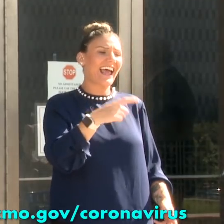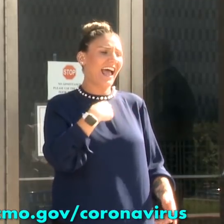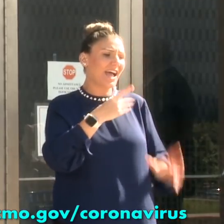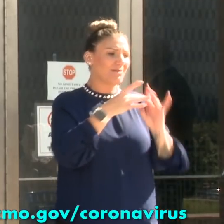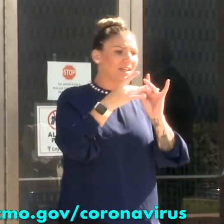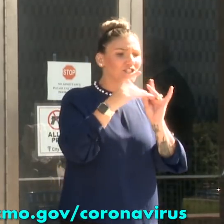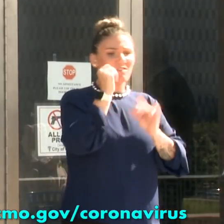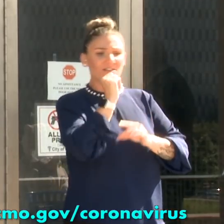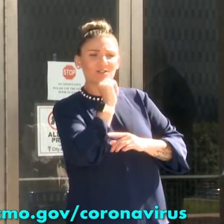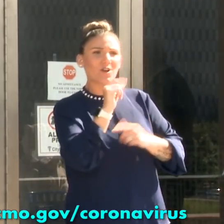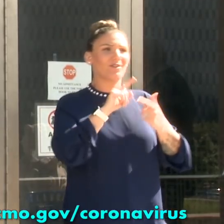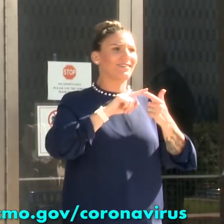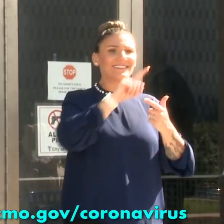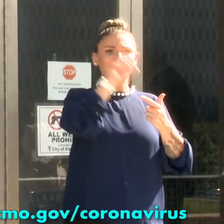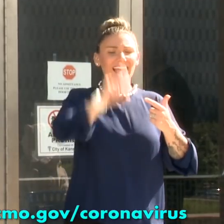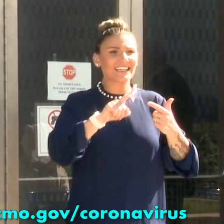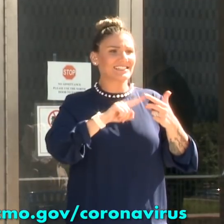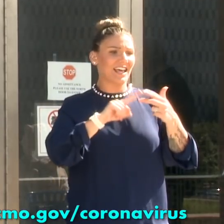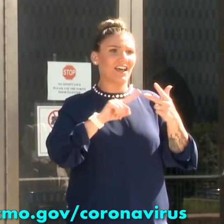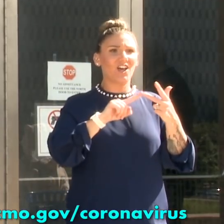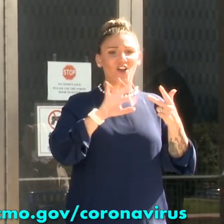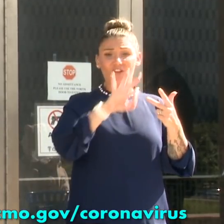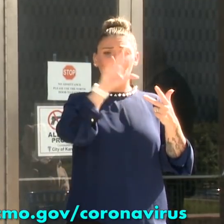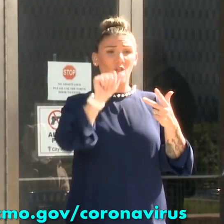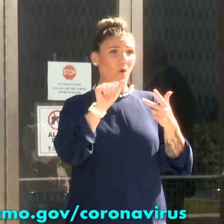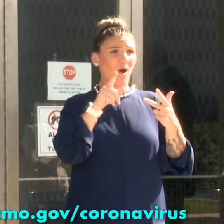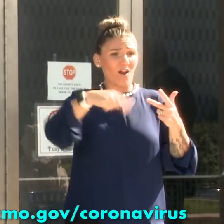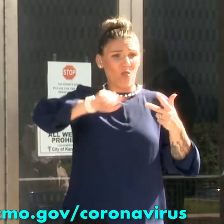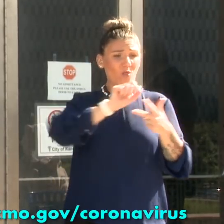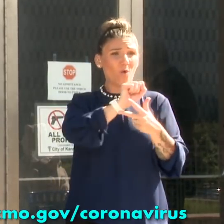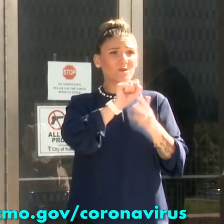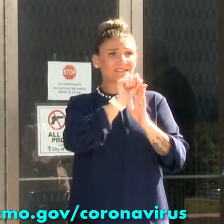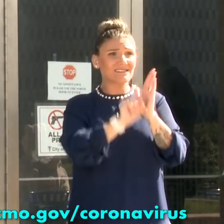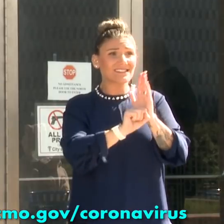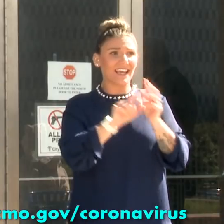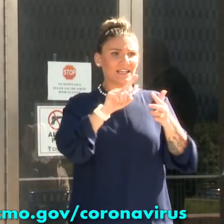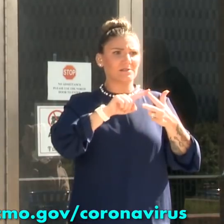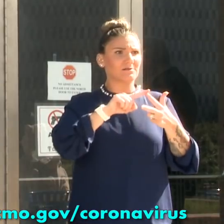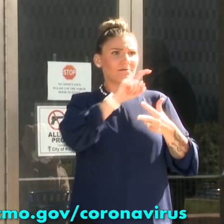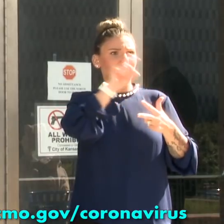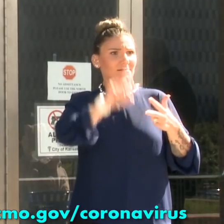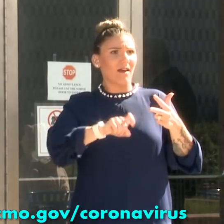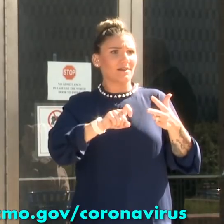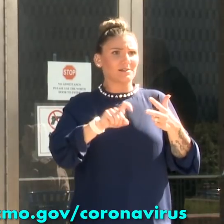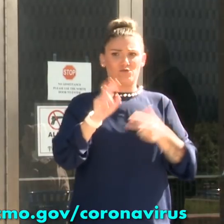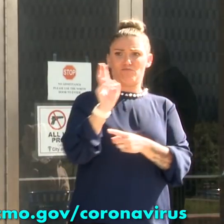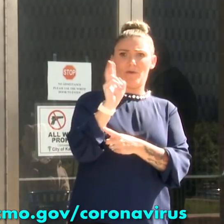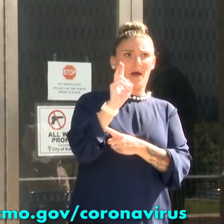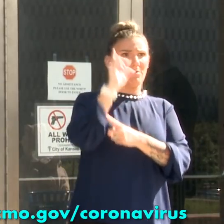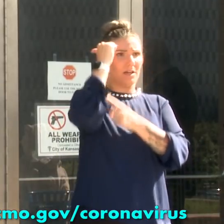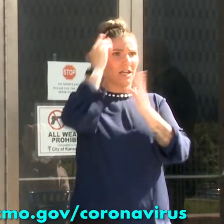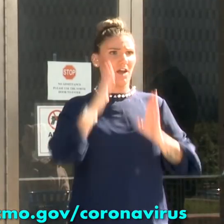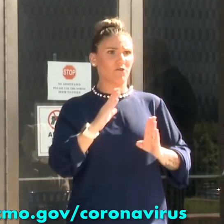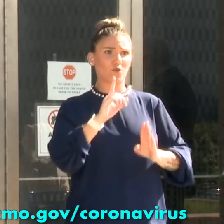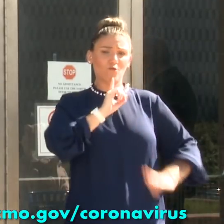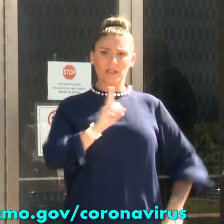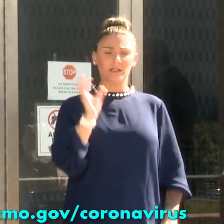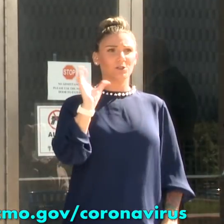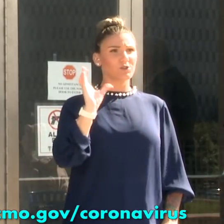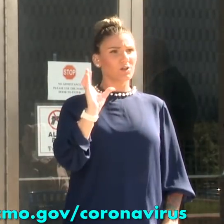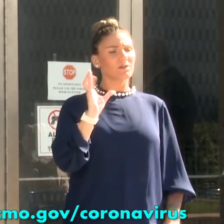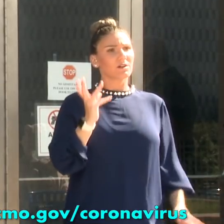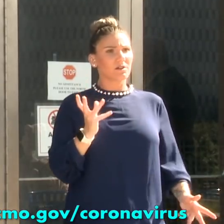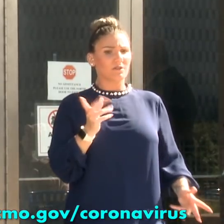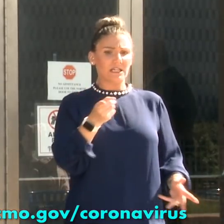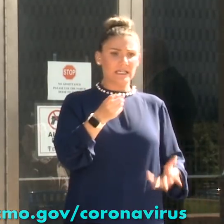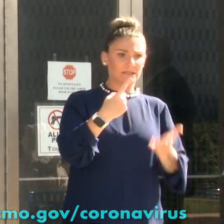Arizona, Texas, Florida so much is that those are states, Texas with a Republican governor, a very conservative one, who has talked a lot about